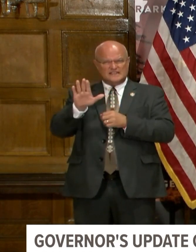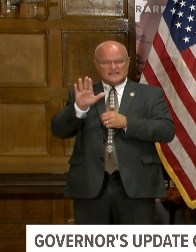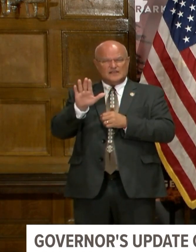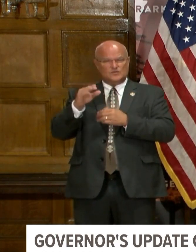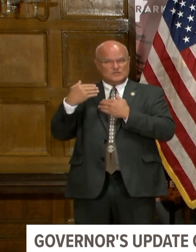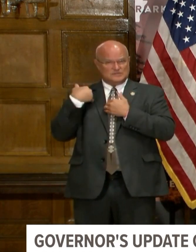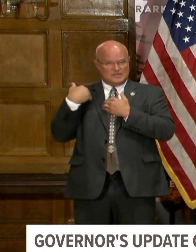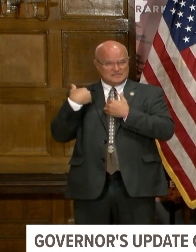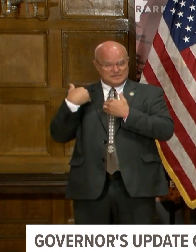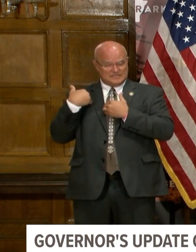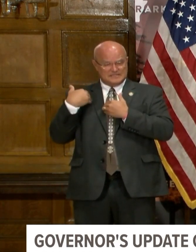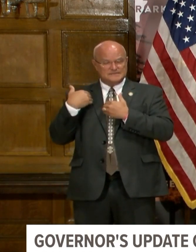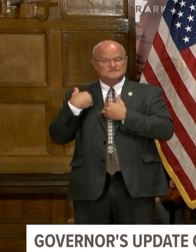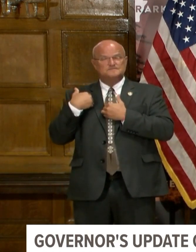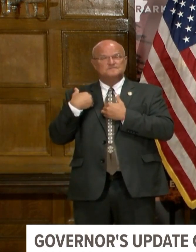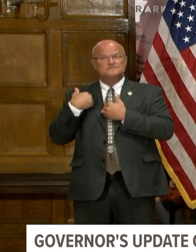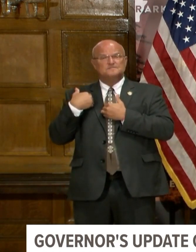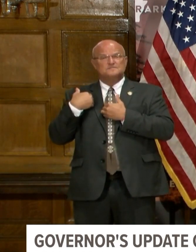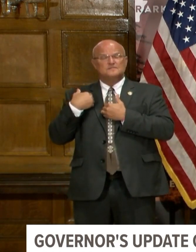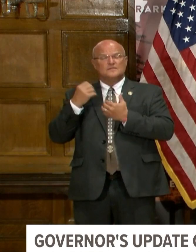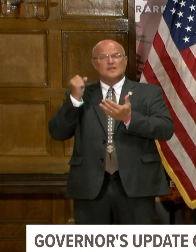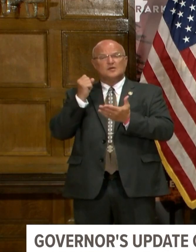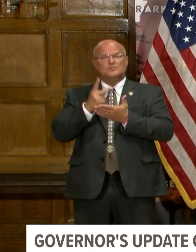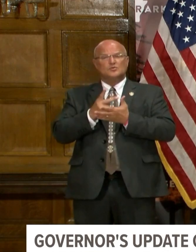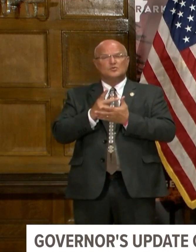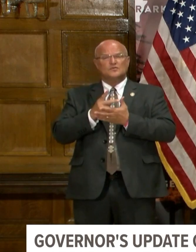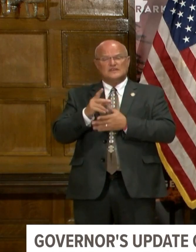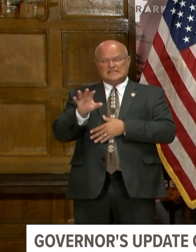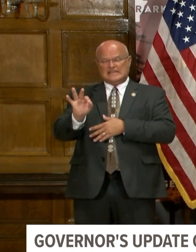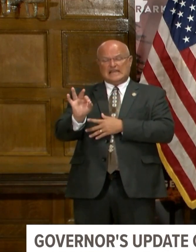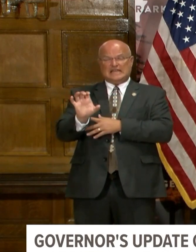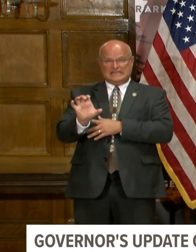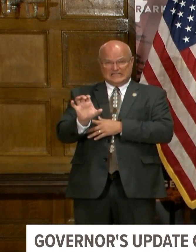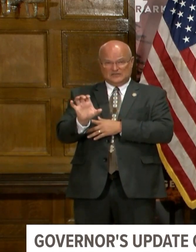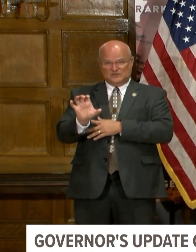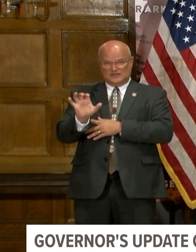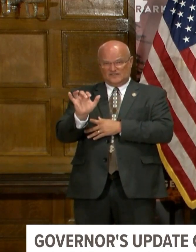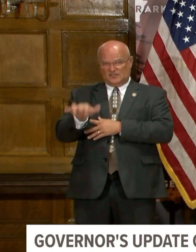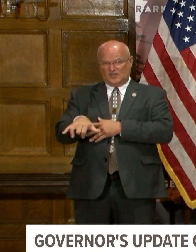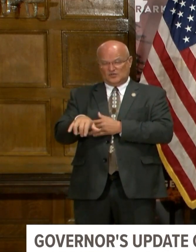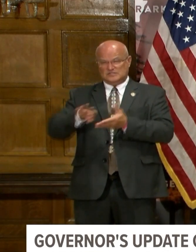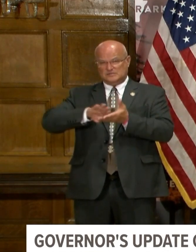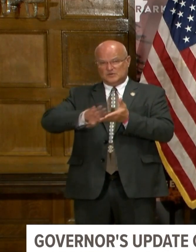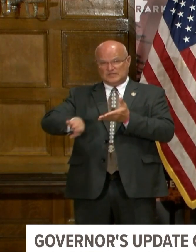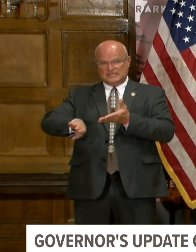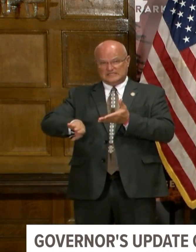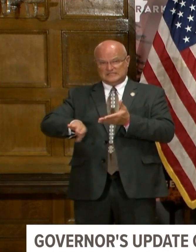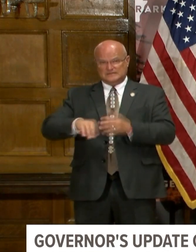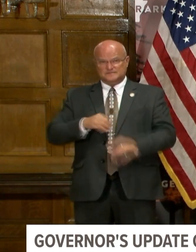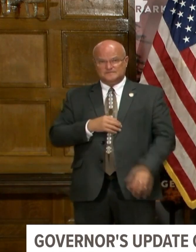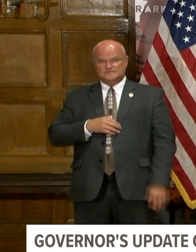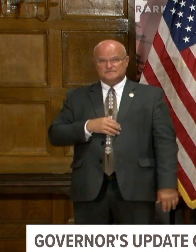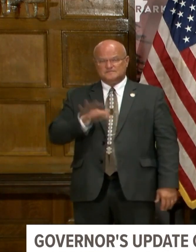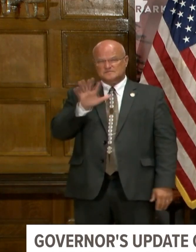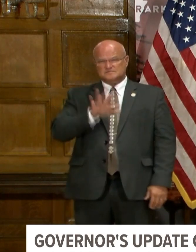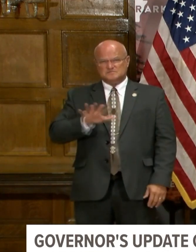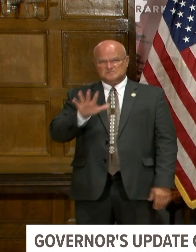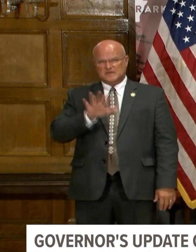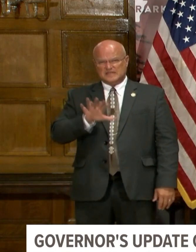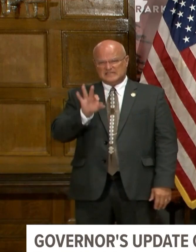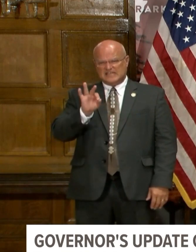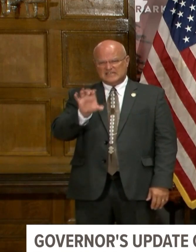statutory responsibilities, approved only 900 of those individuals to be released,